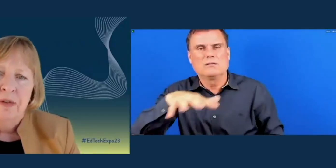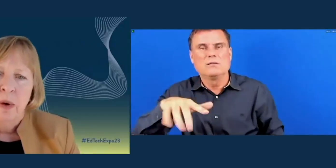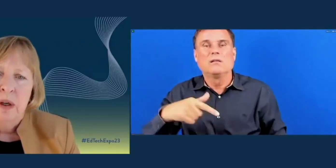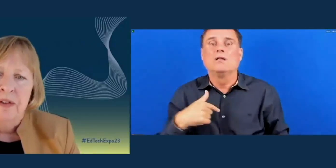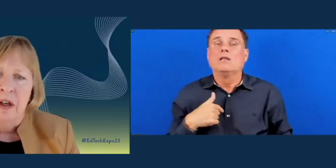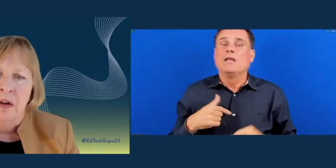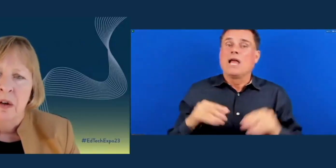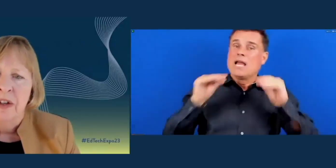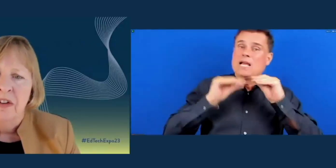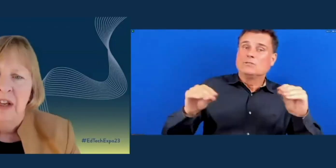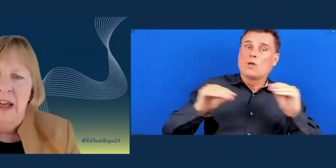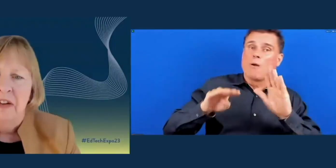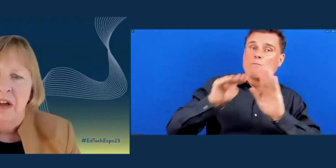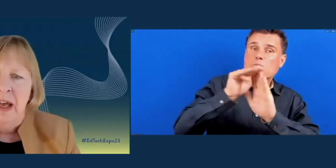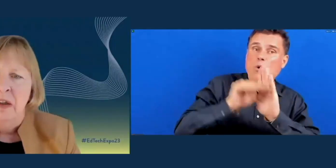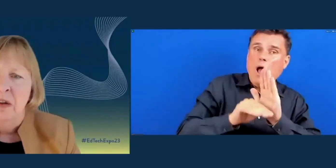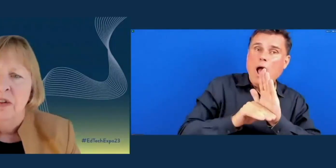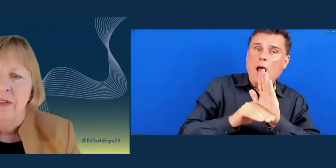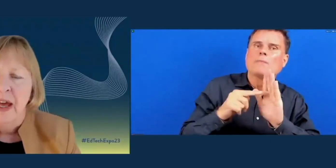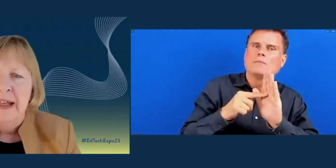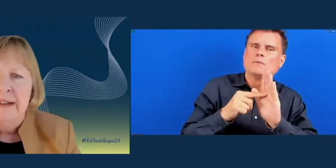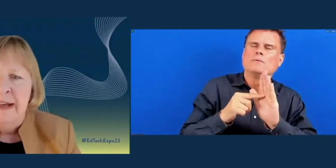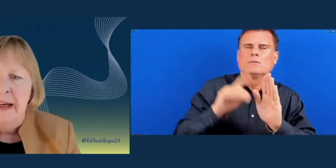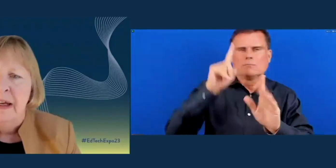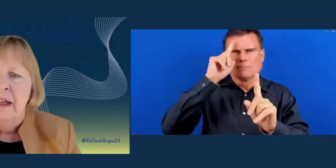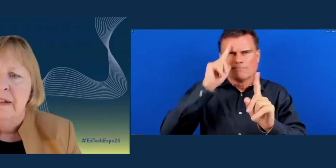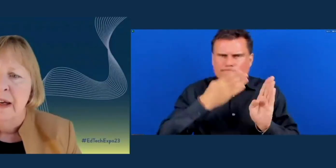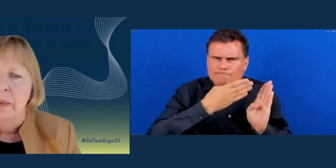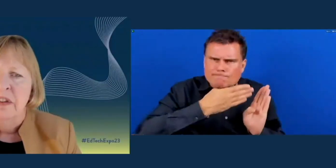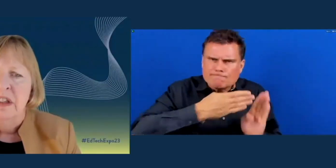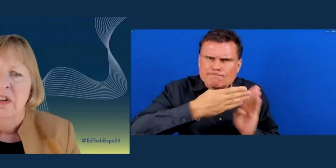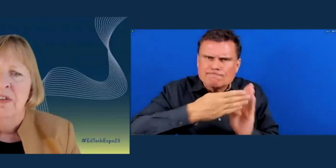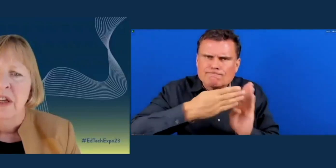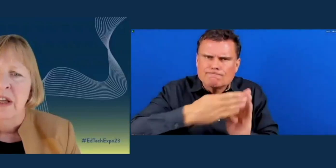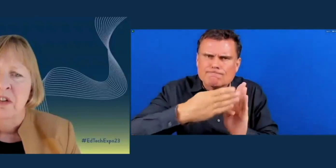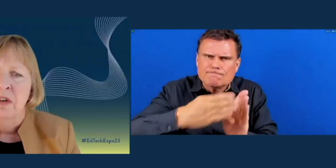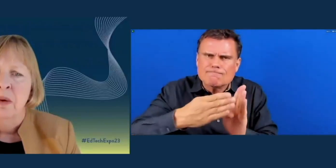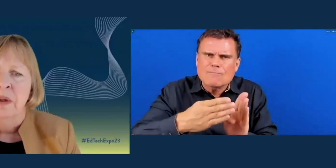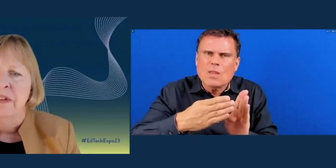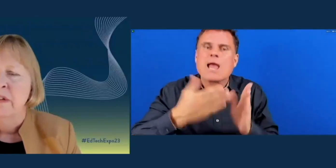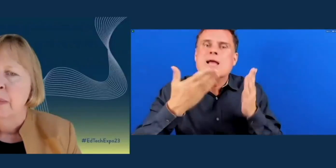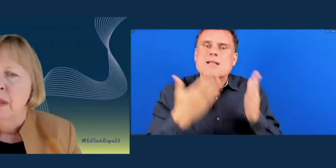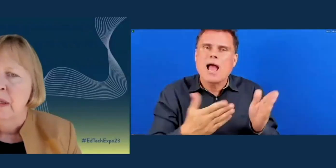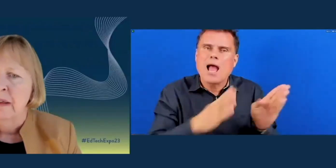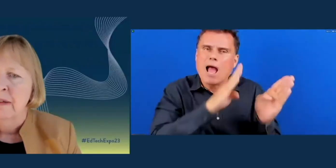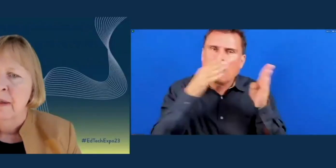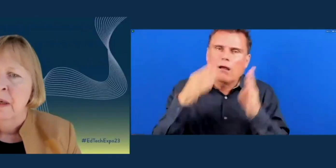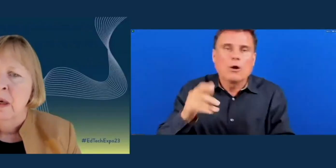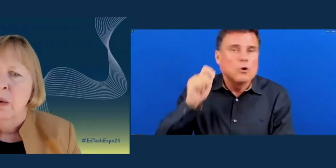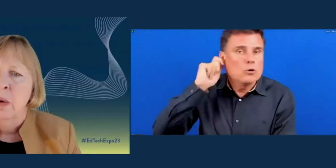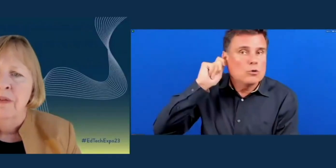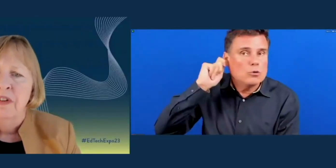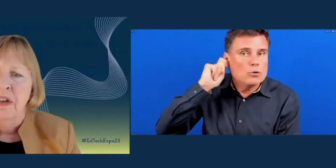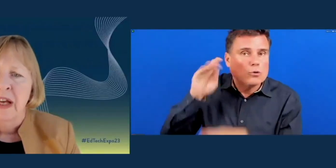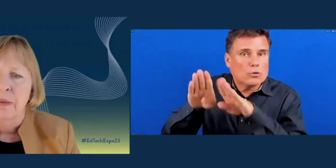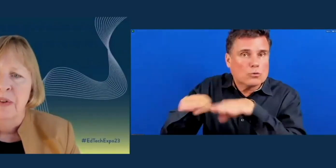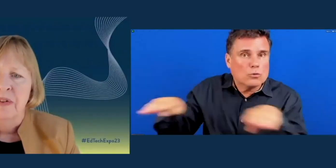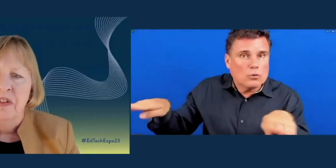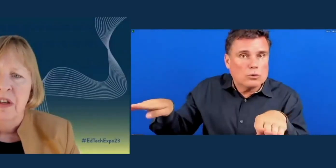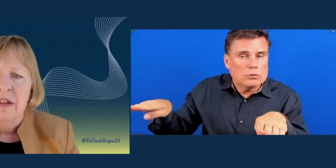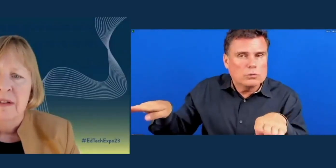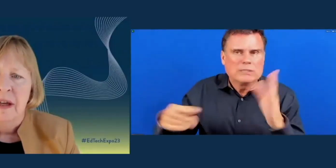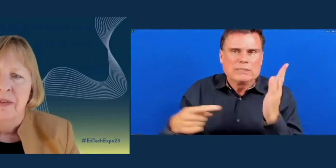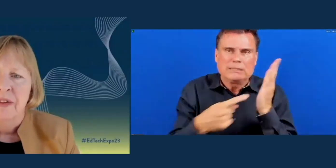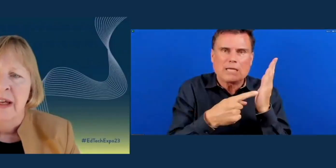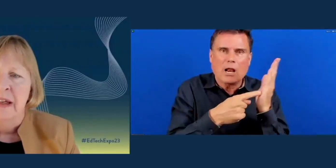special focus on girls' education and use of EdTech to help teachers and children with disabilities. World Vision has